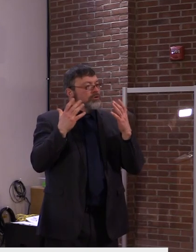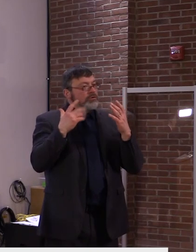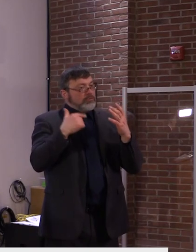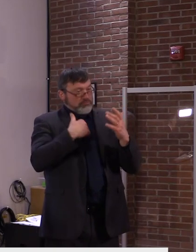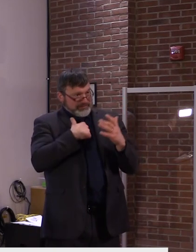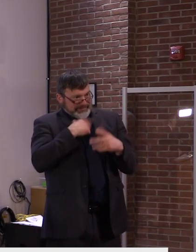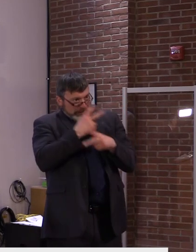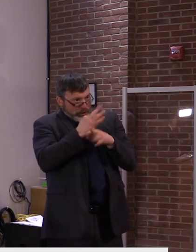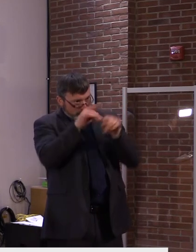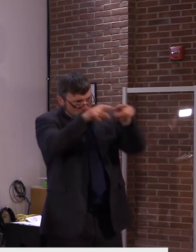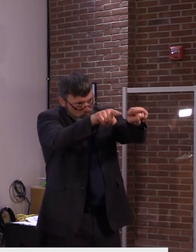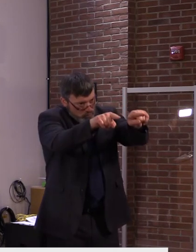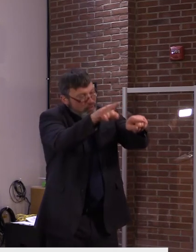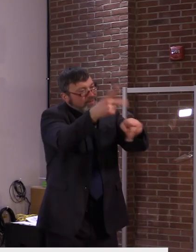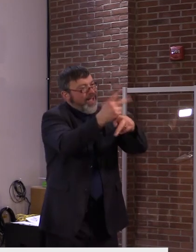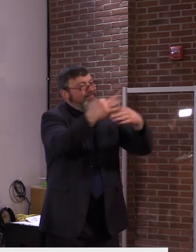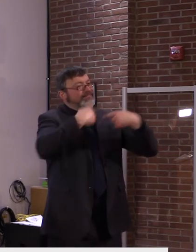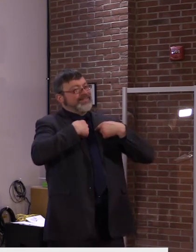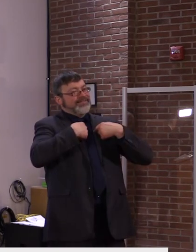of health